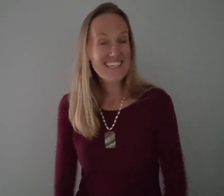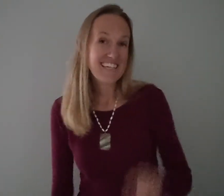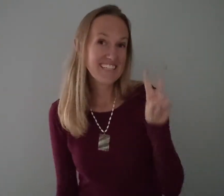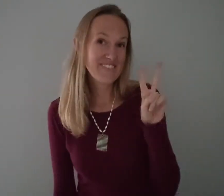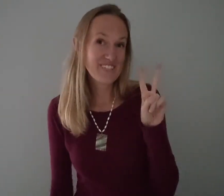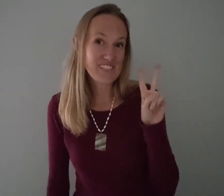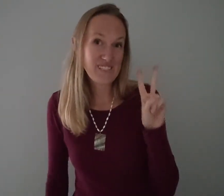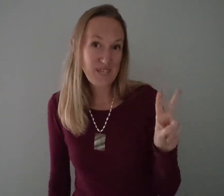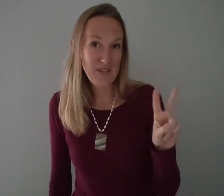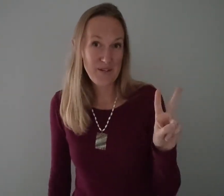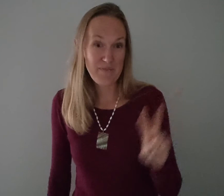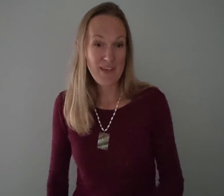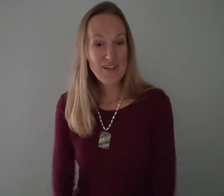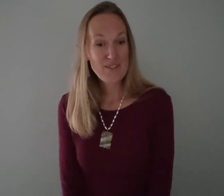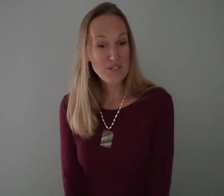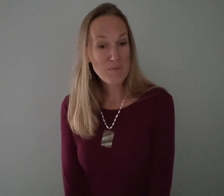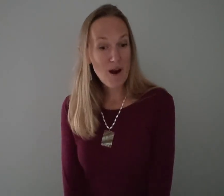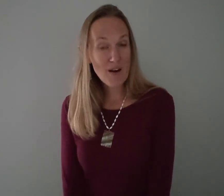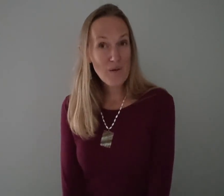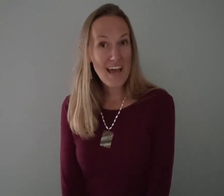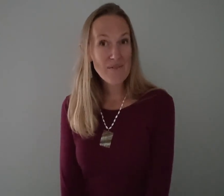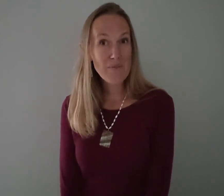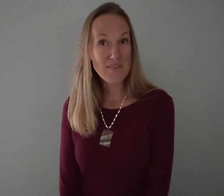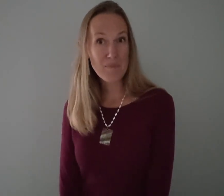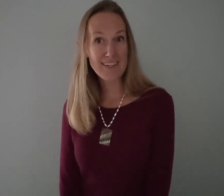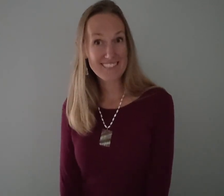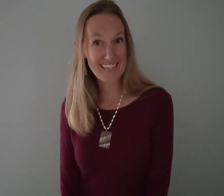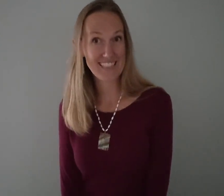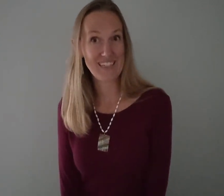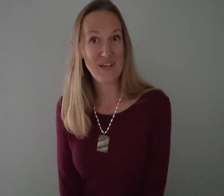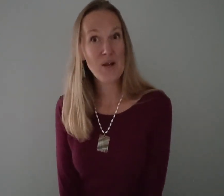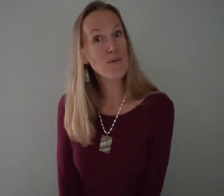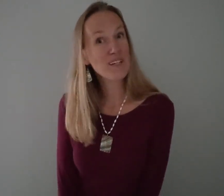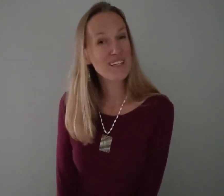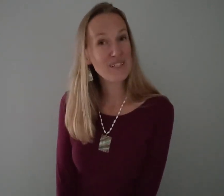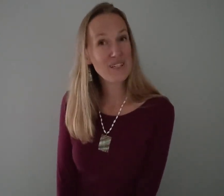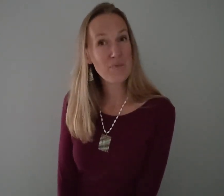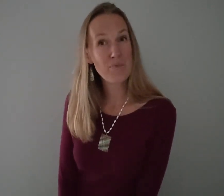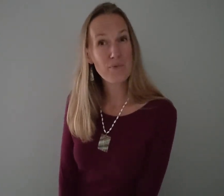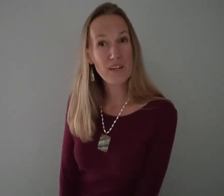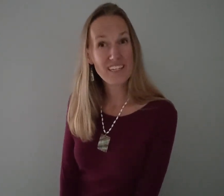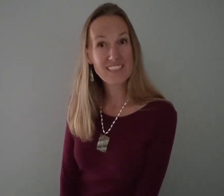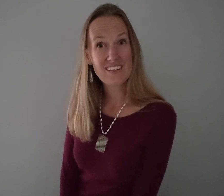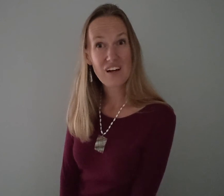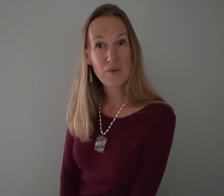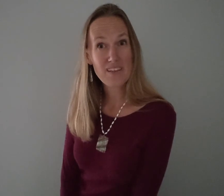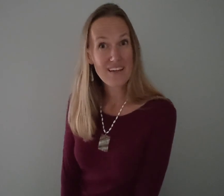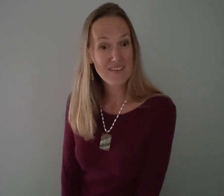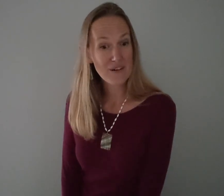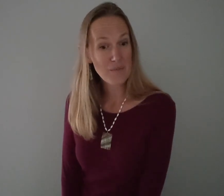is verse 2. So tomorrow we have a bit of a bigger section. We're going to learn the bridge along with another little part.